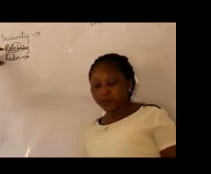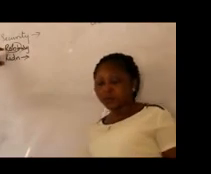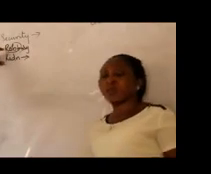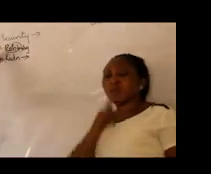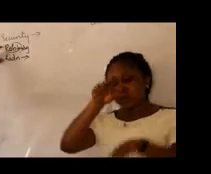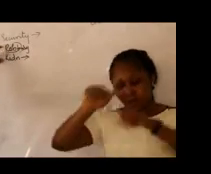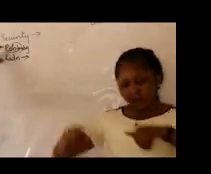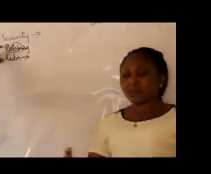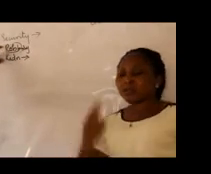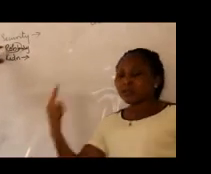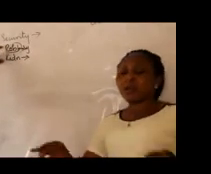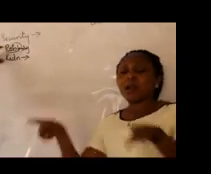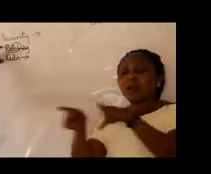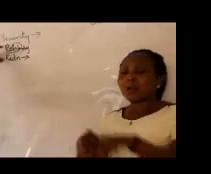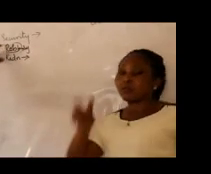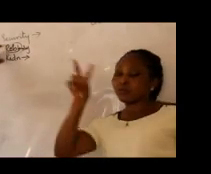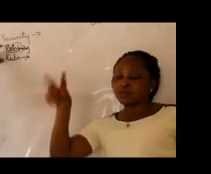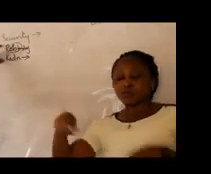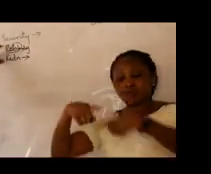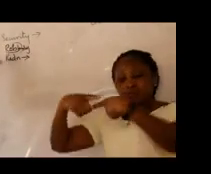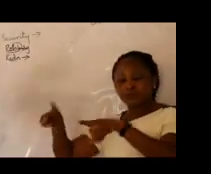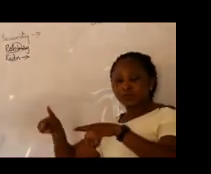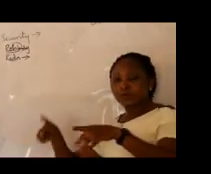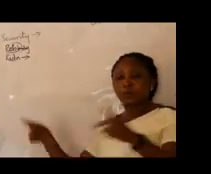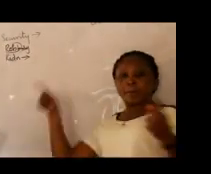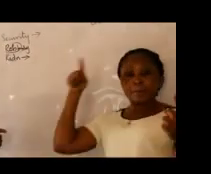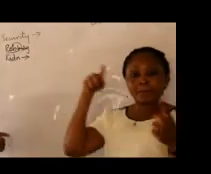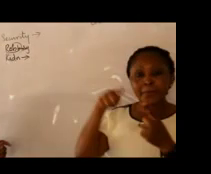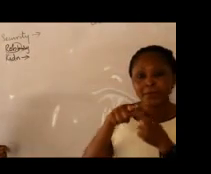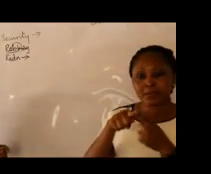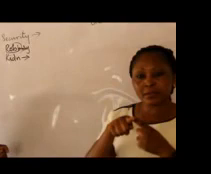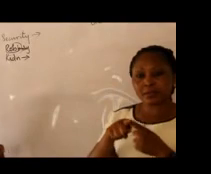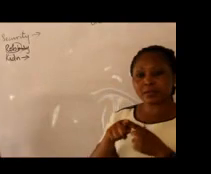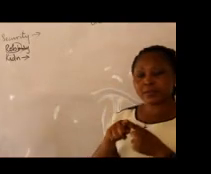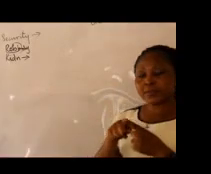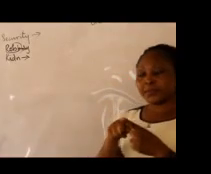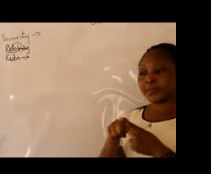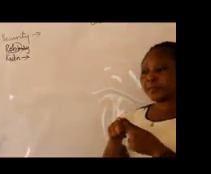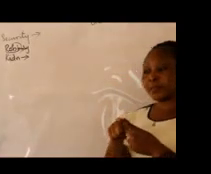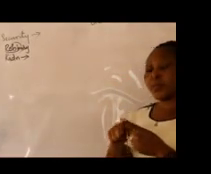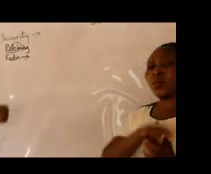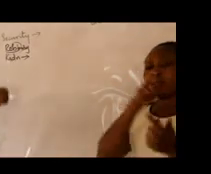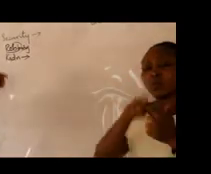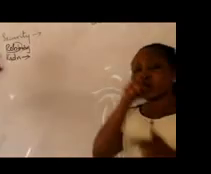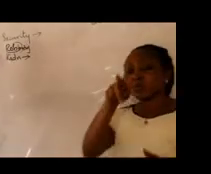different points. So when you are